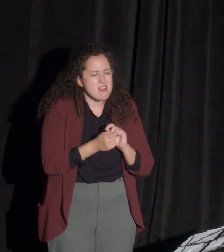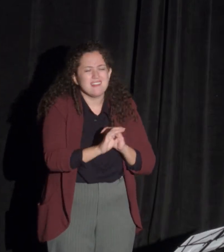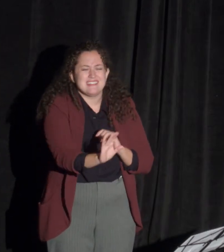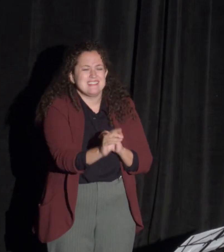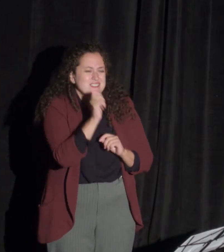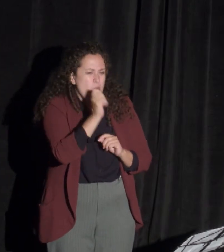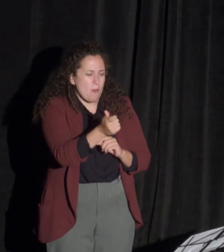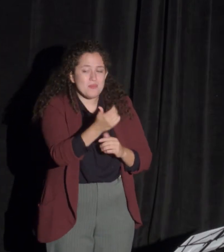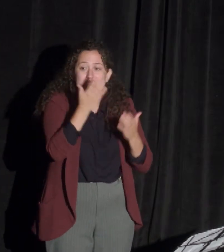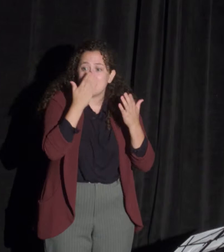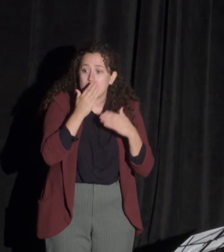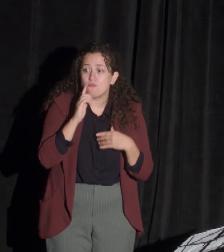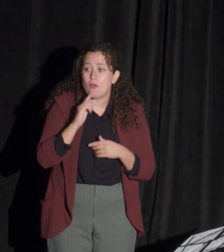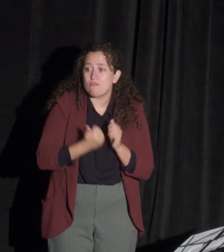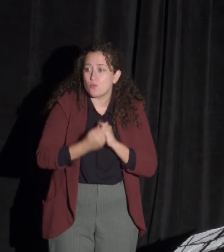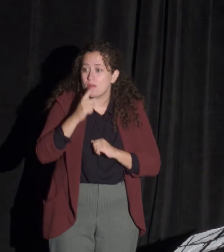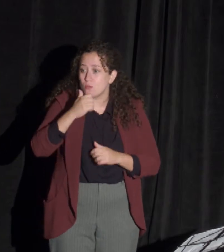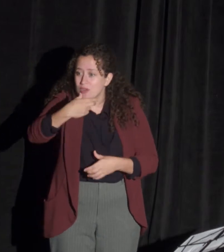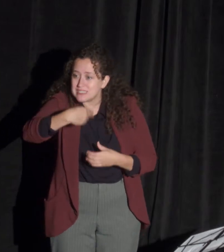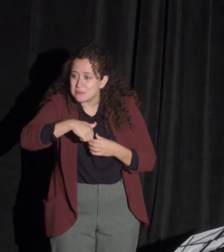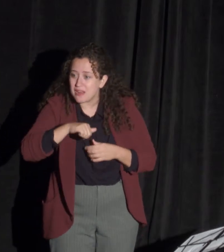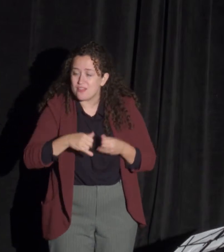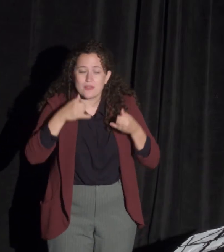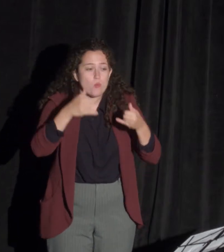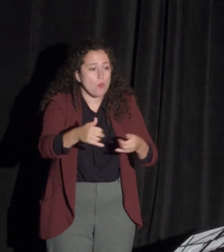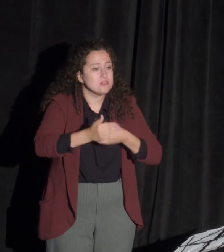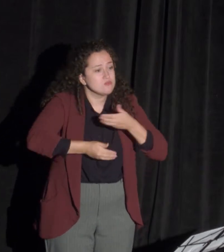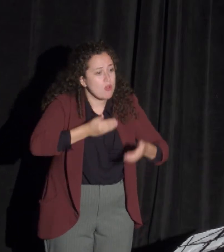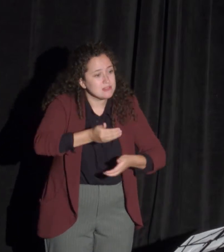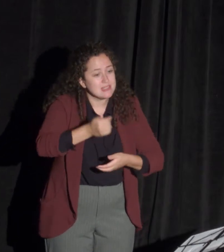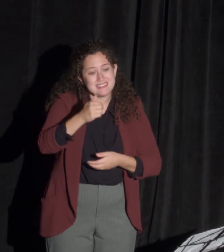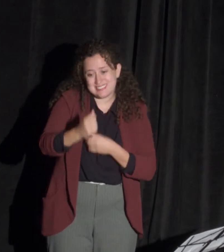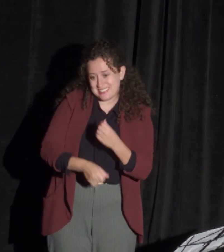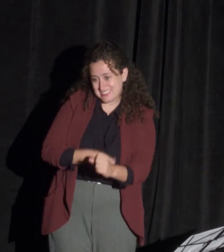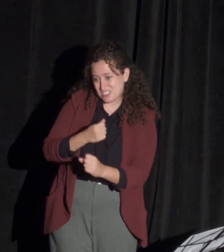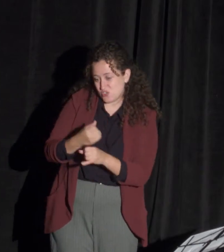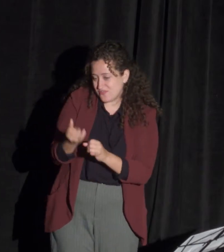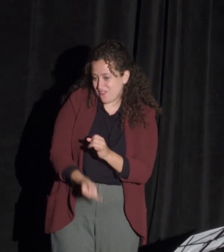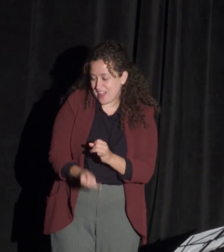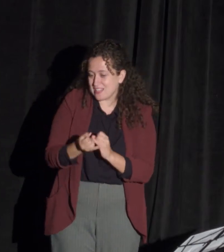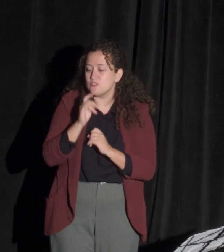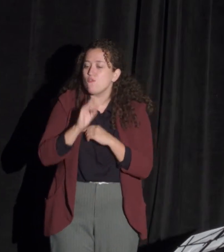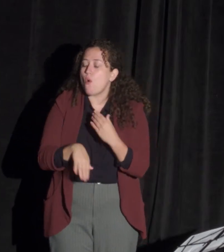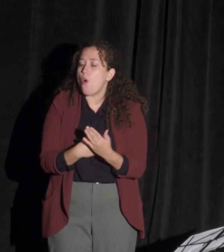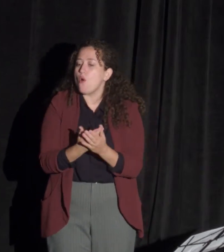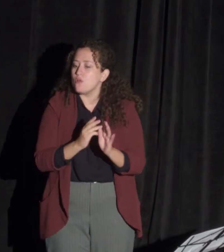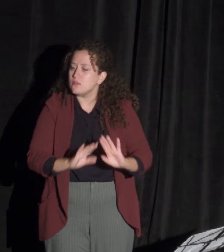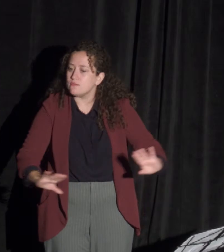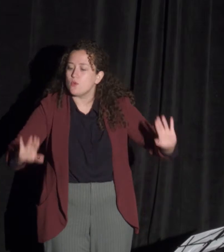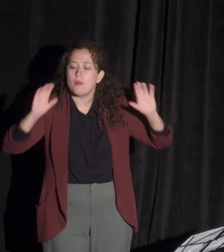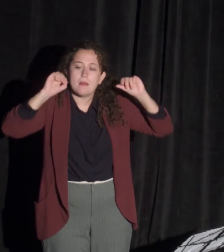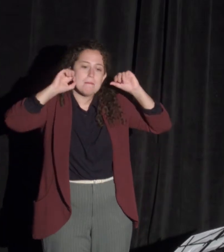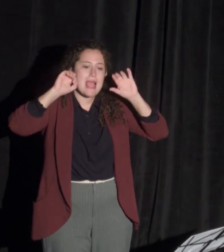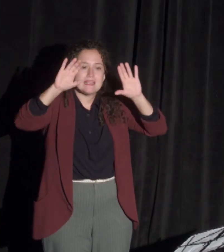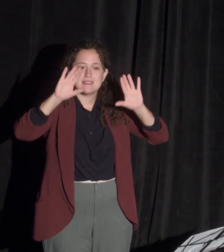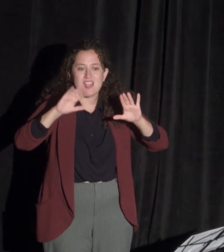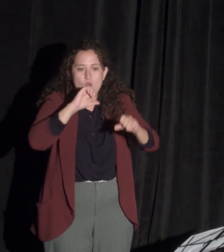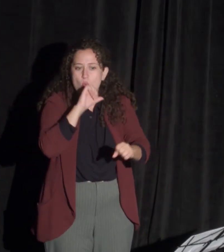process, and to this year's finalists for all of your amazing works. As a lifelong fan of science fiction